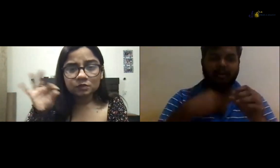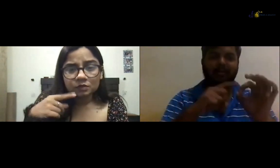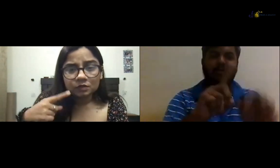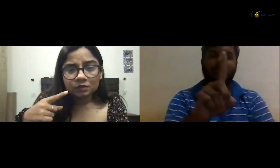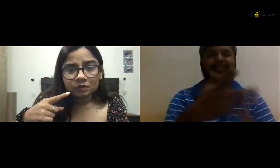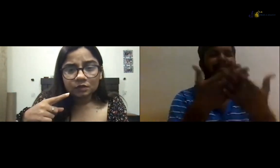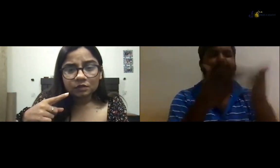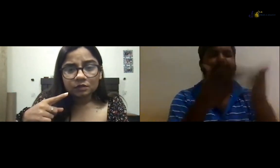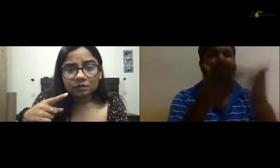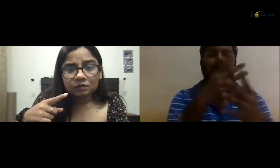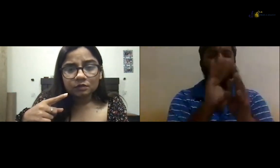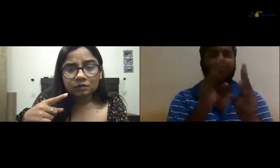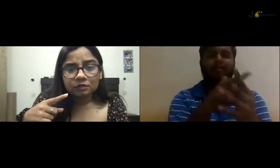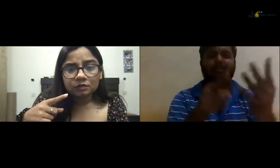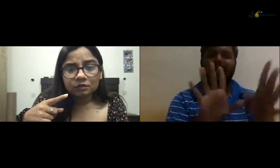question?